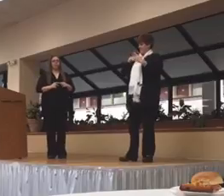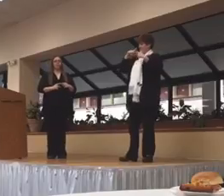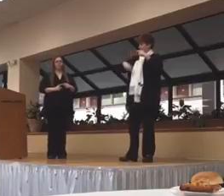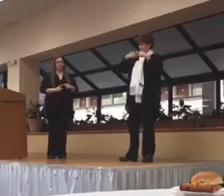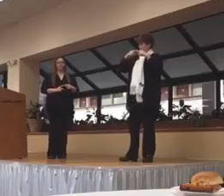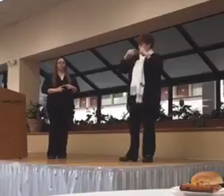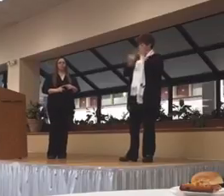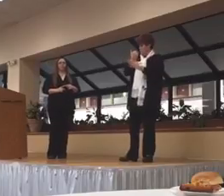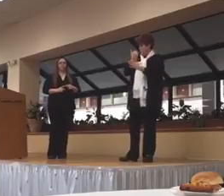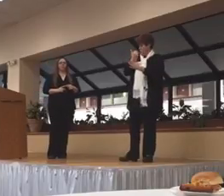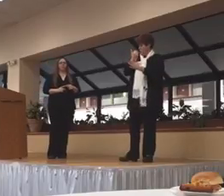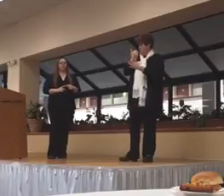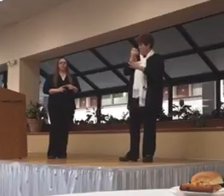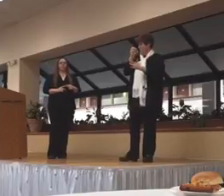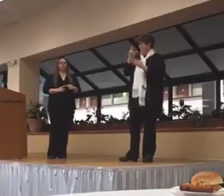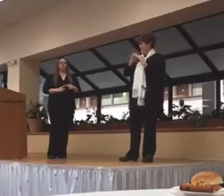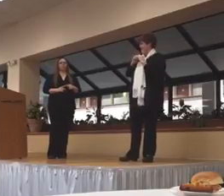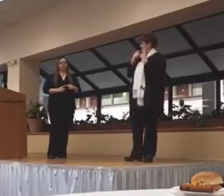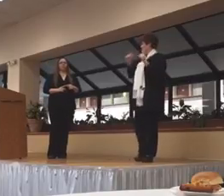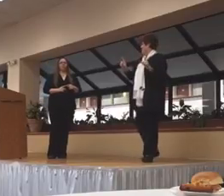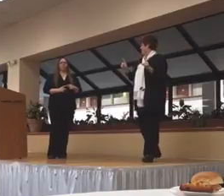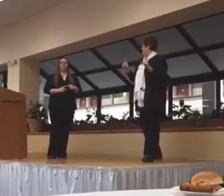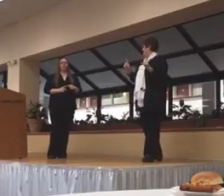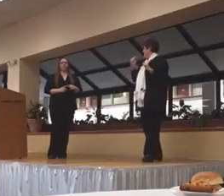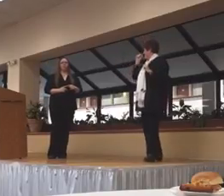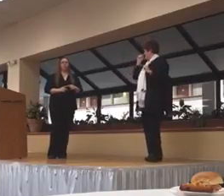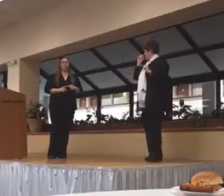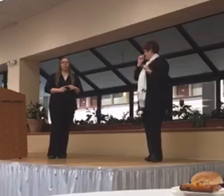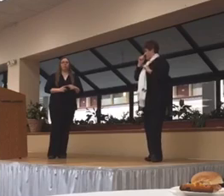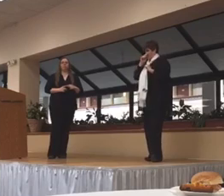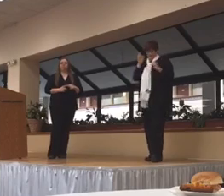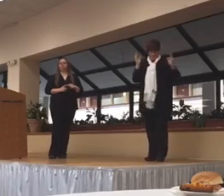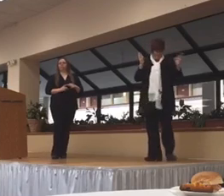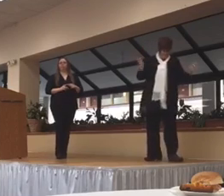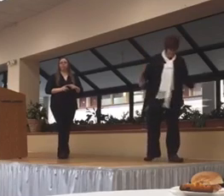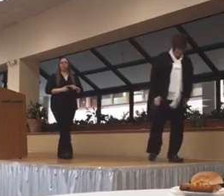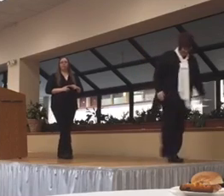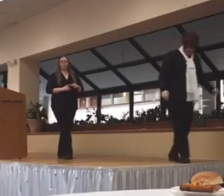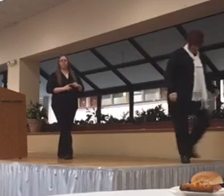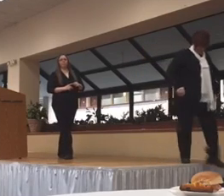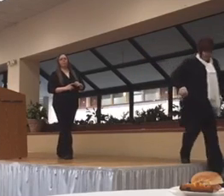provide me licensure? And then does that restart my license cycle, or how does that work?